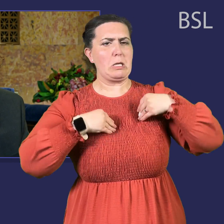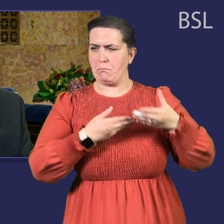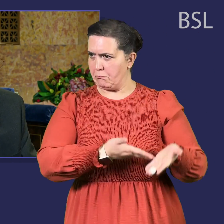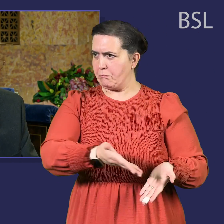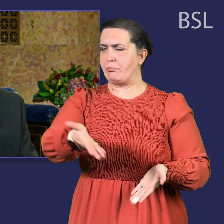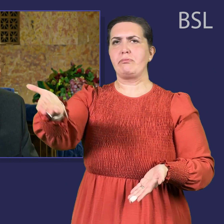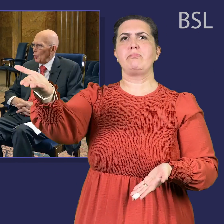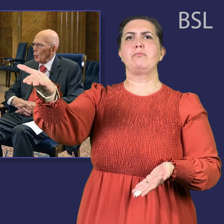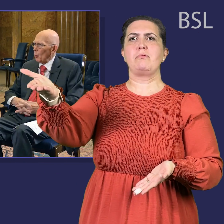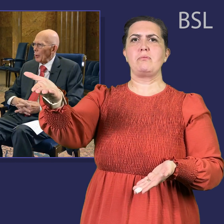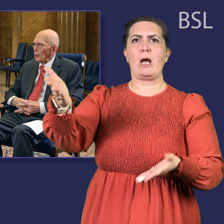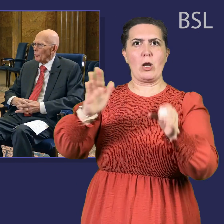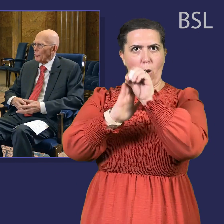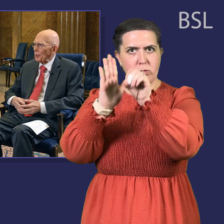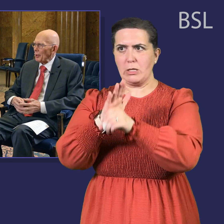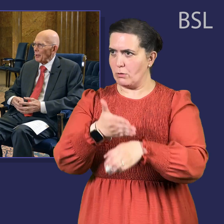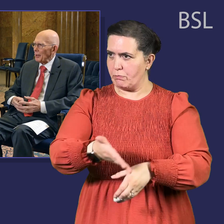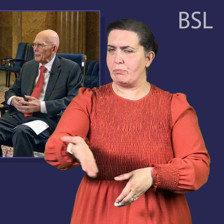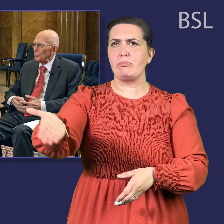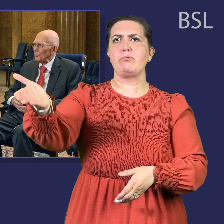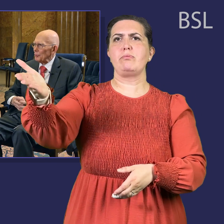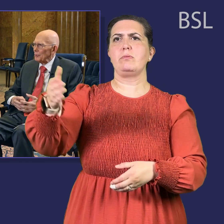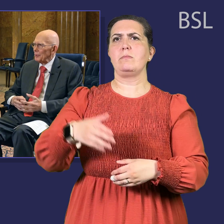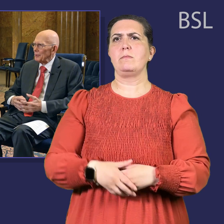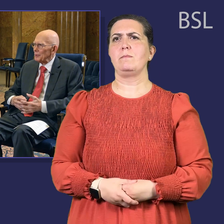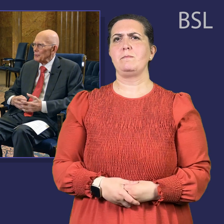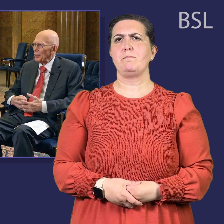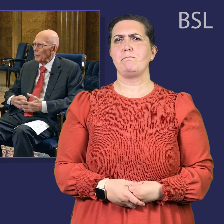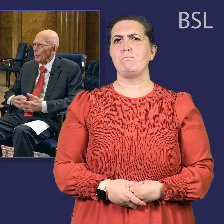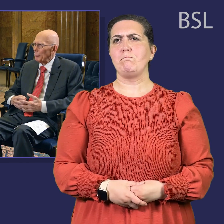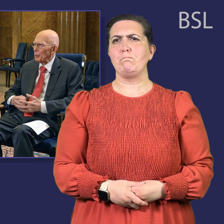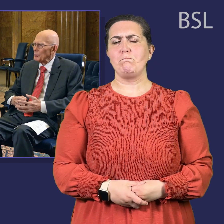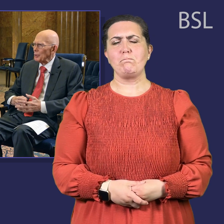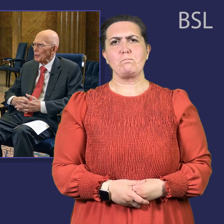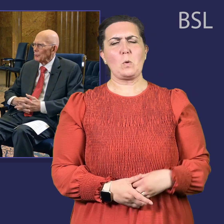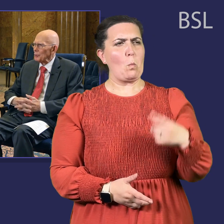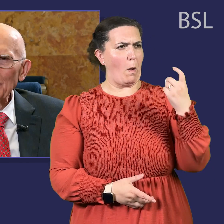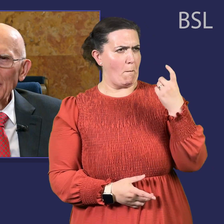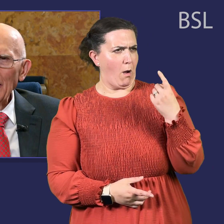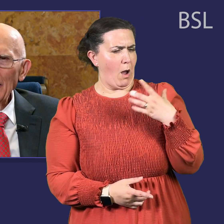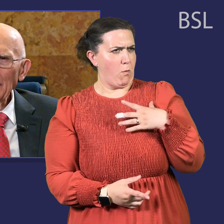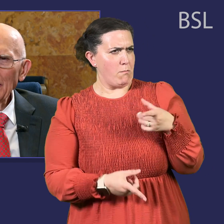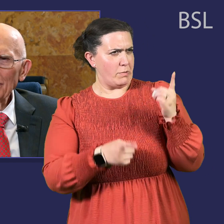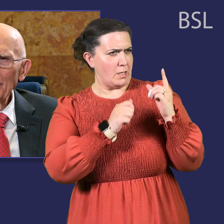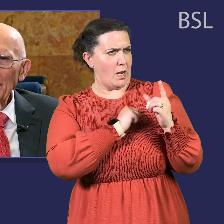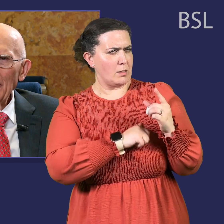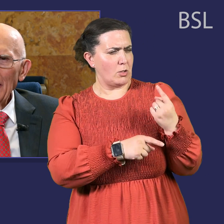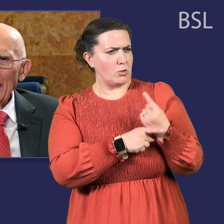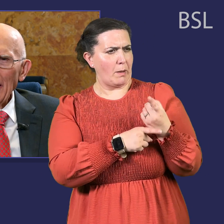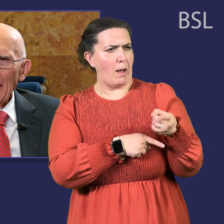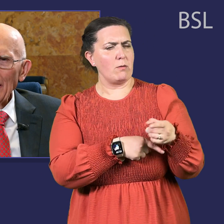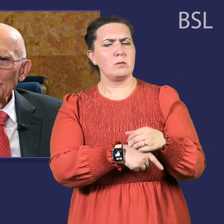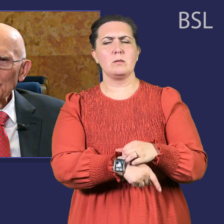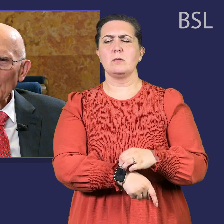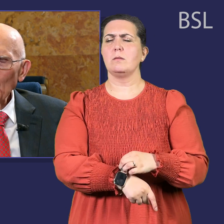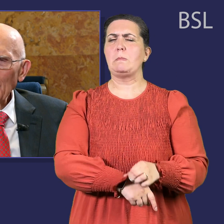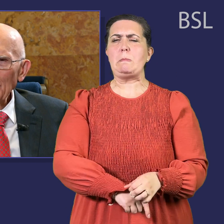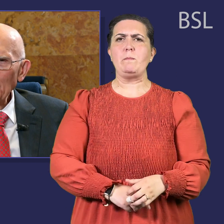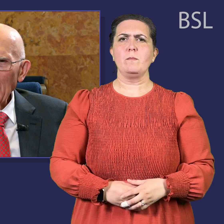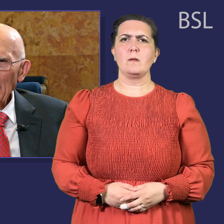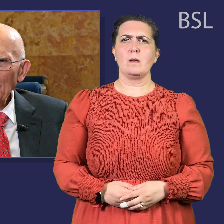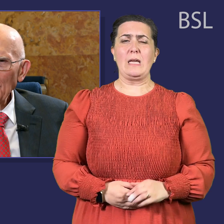the ordinances. One other thing I'd like to say about President Nelson, I have